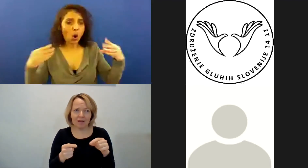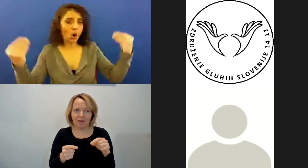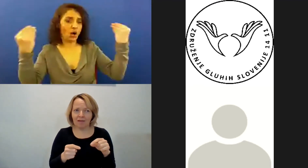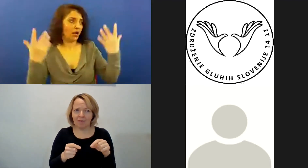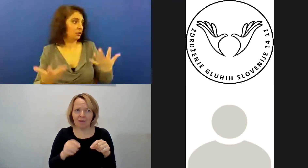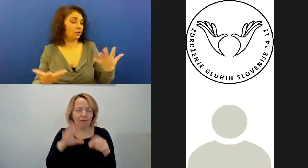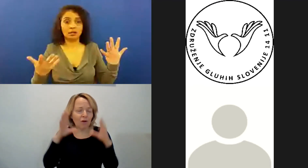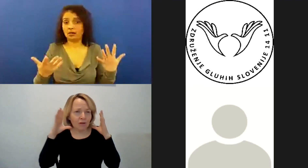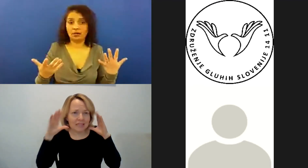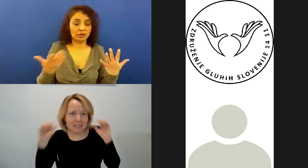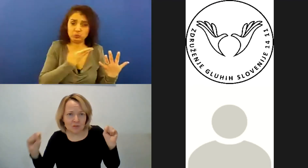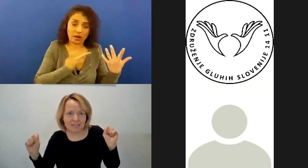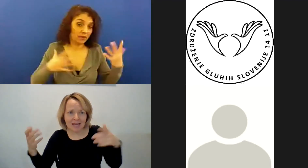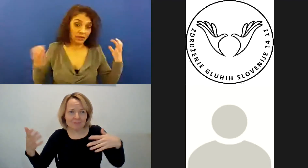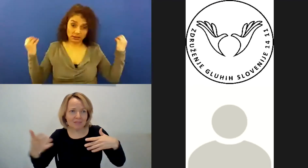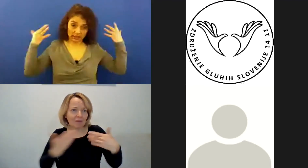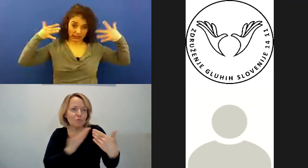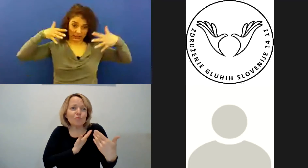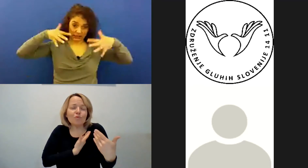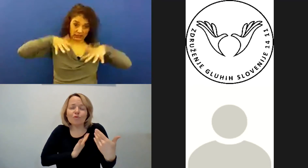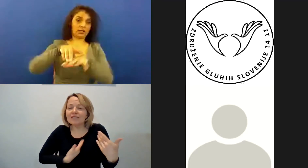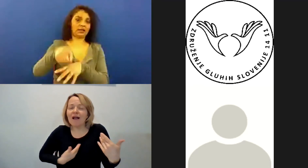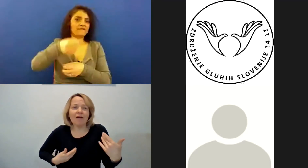Japan, Holland,